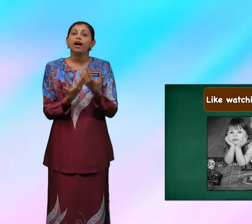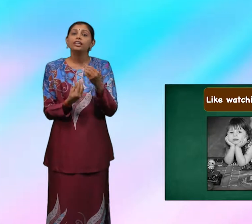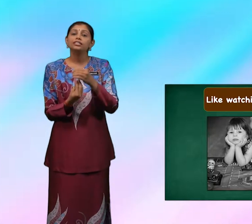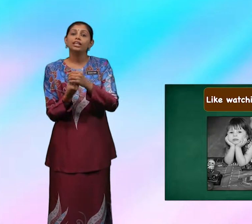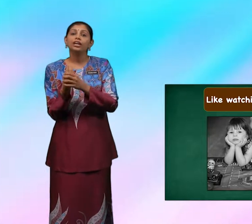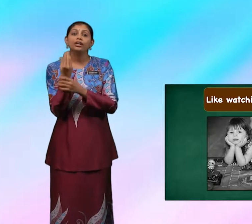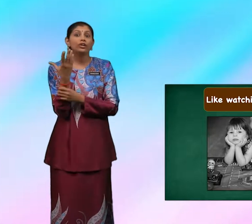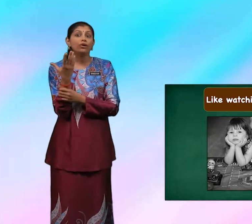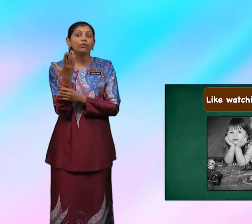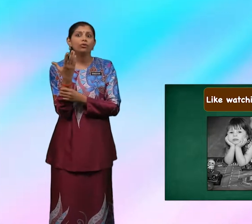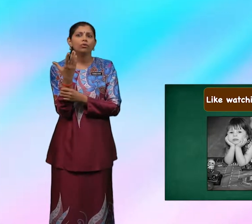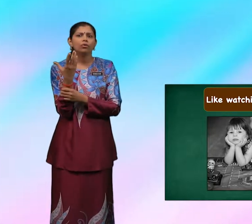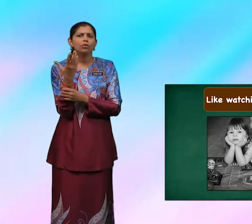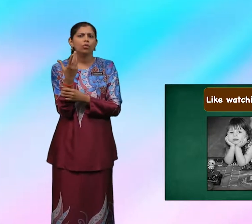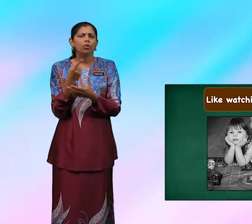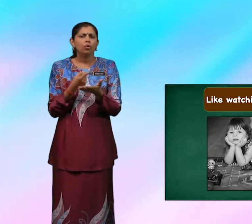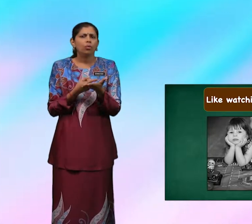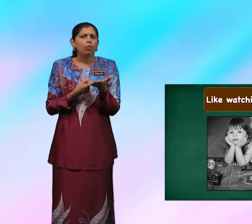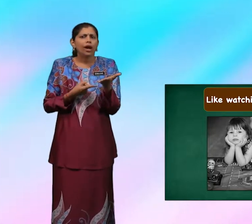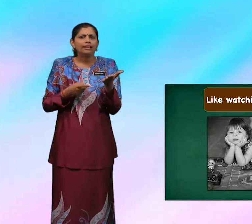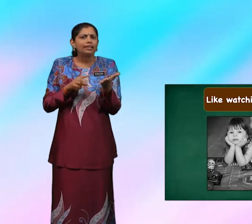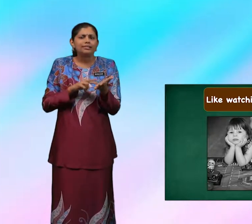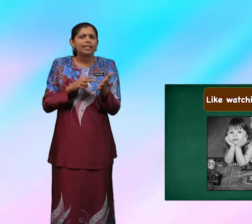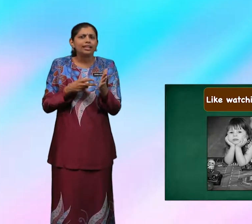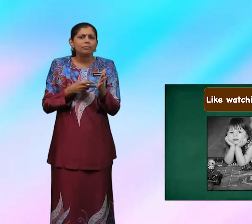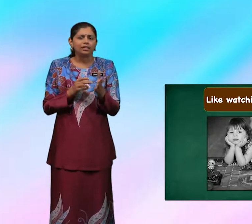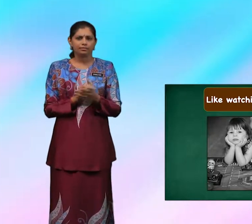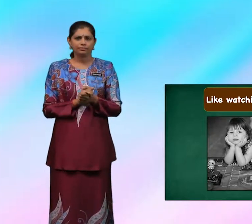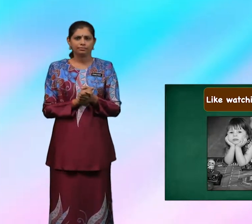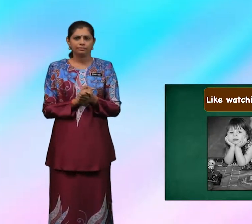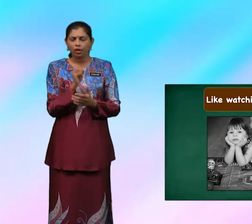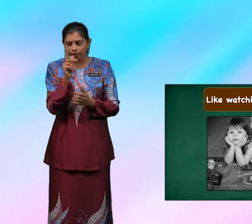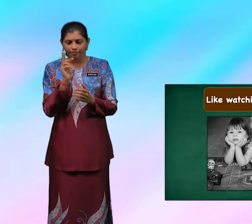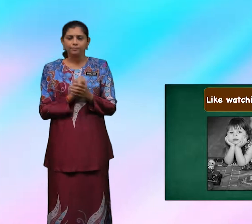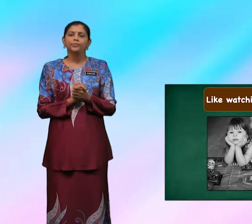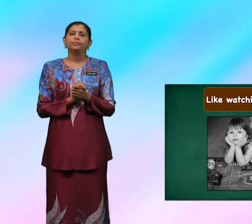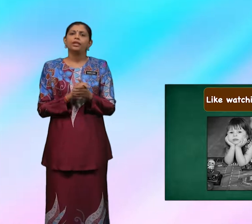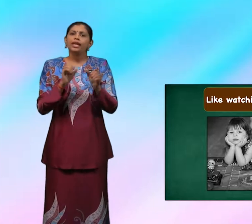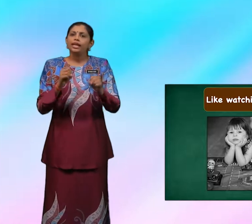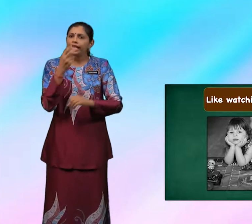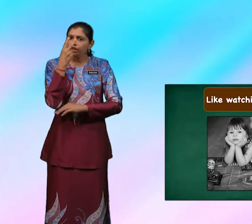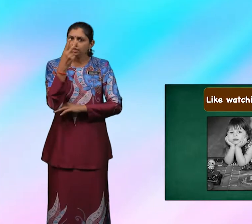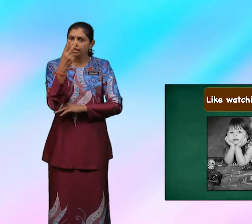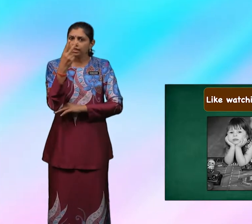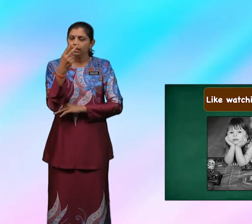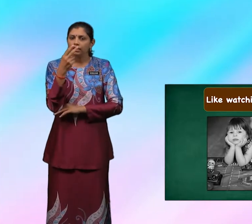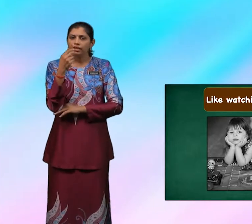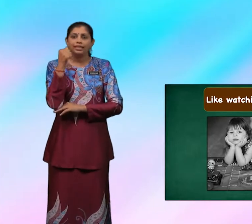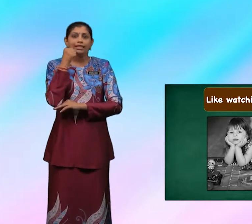grass grow. What does that mean? Okay. Can you see the